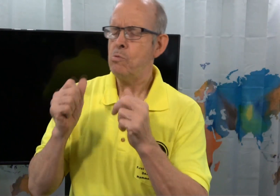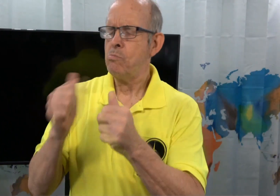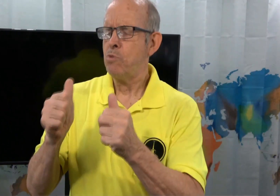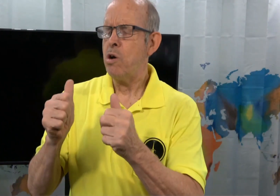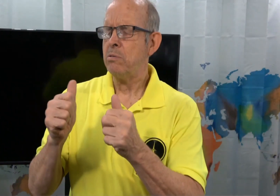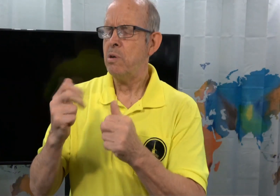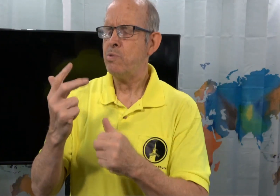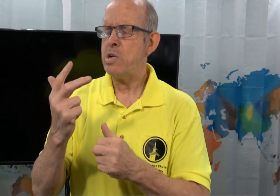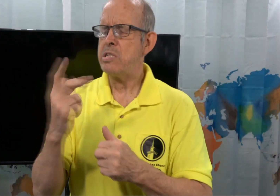your 3D